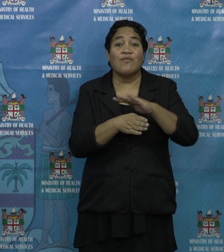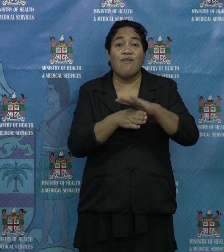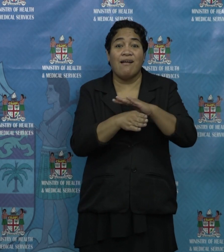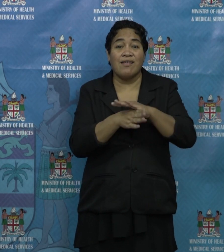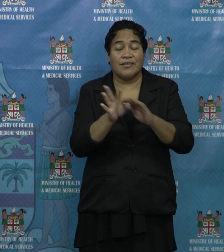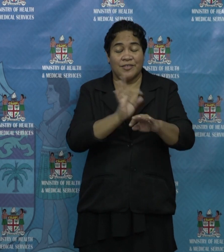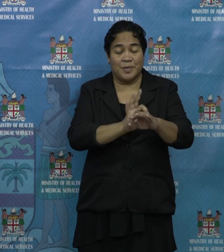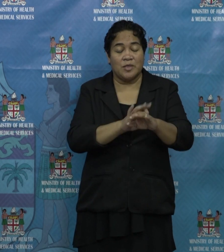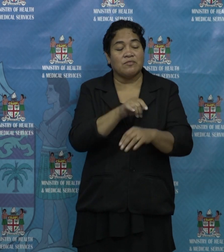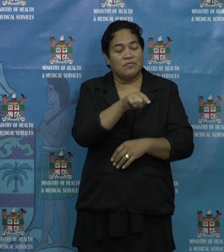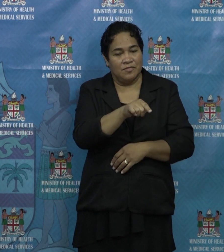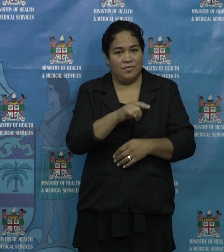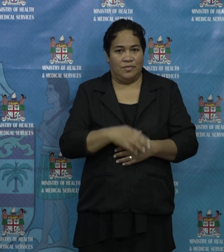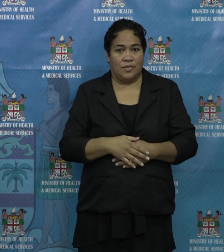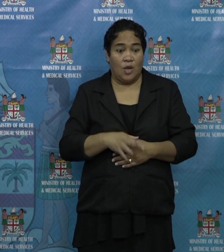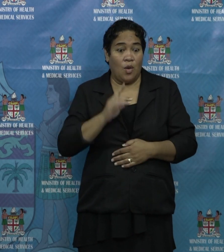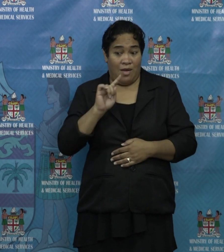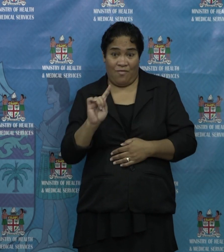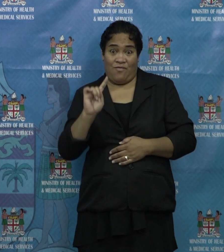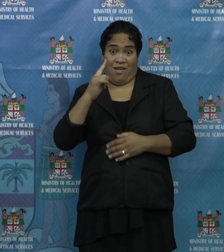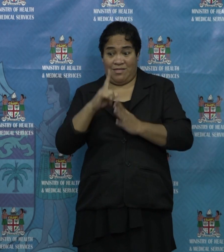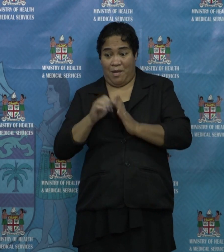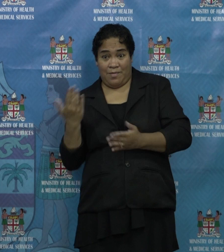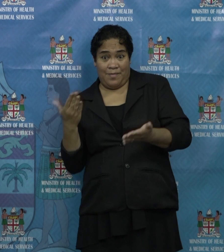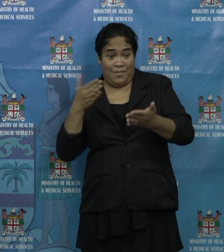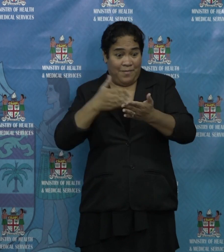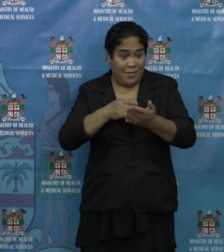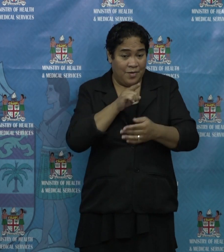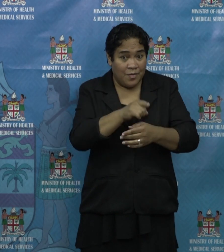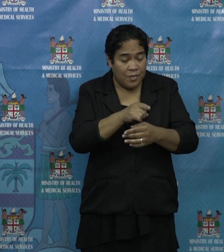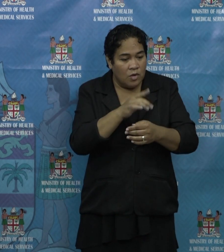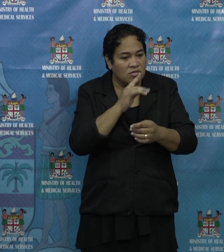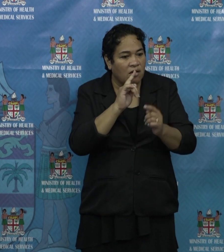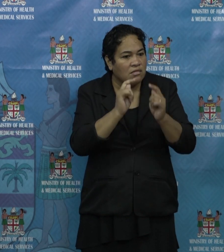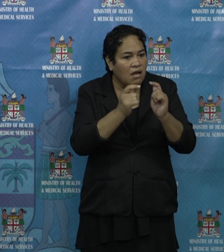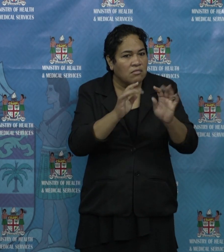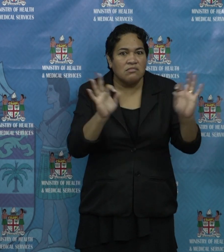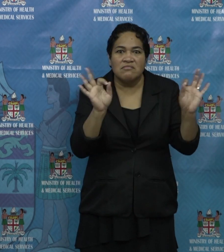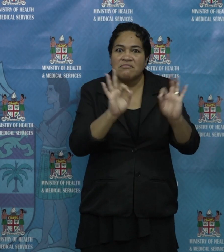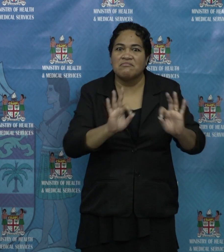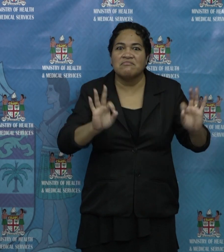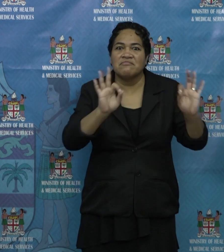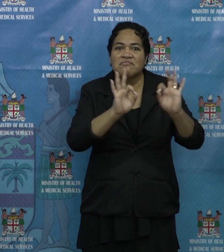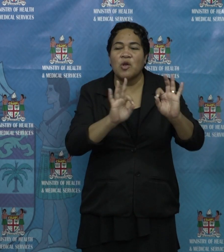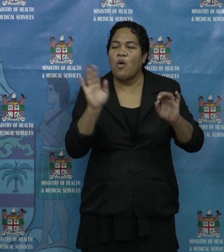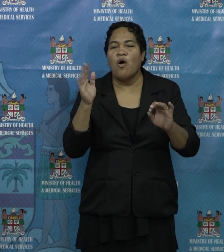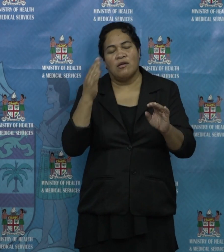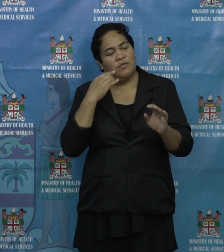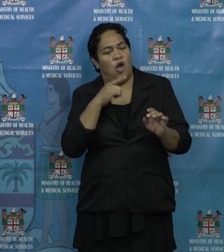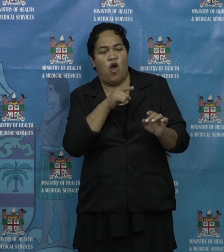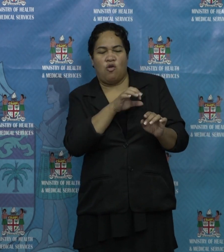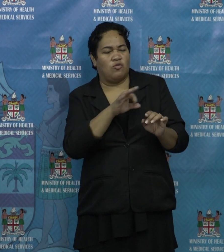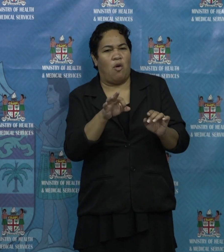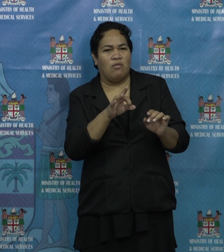Given that his first test when he entered the quarantine was negative, we do not view him as a high-risk case for wider